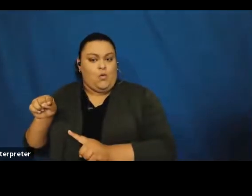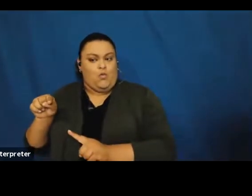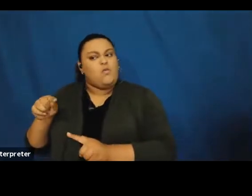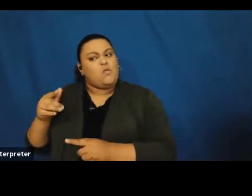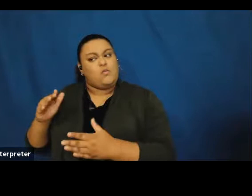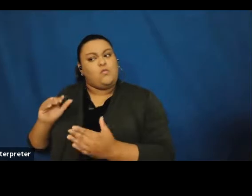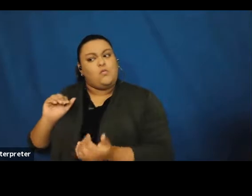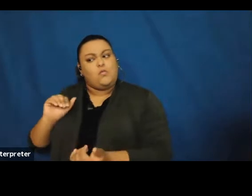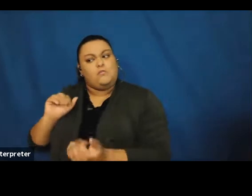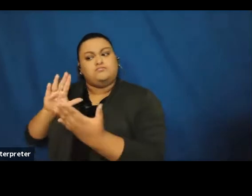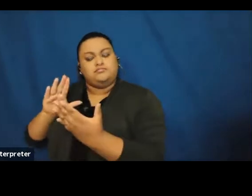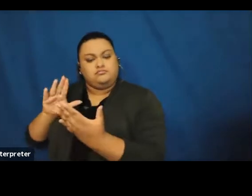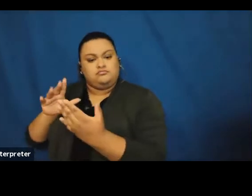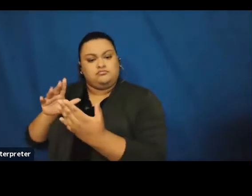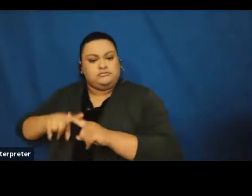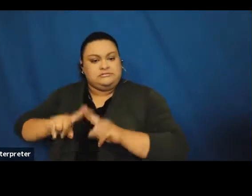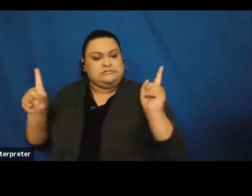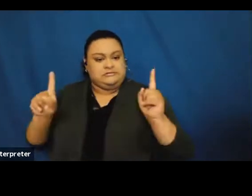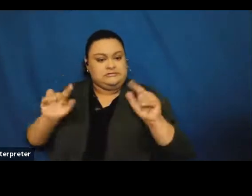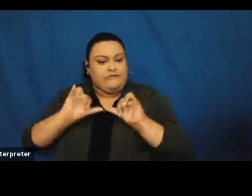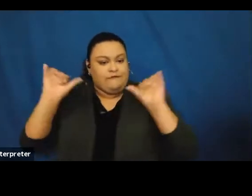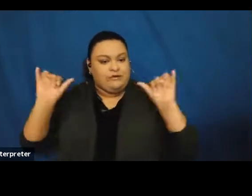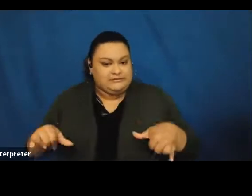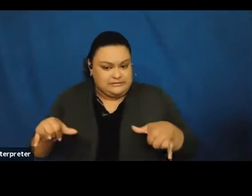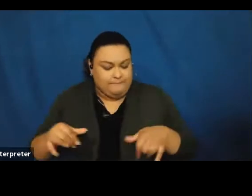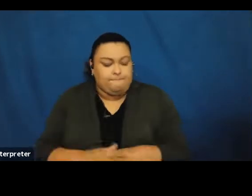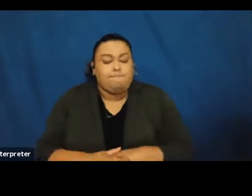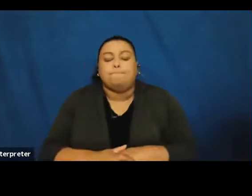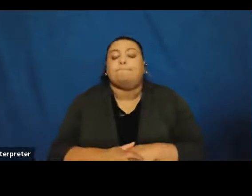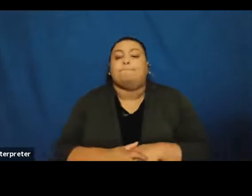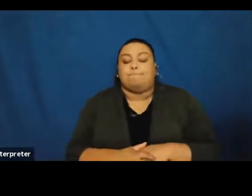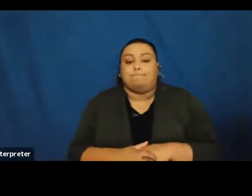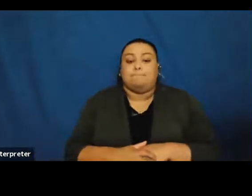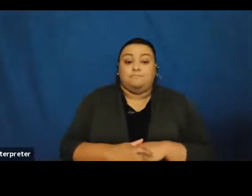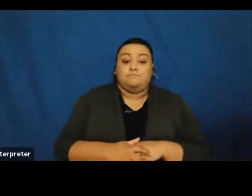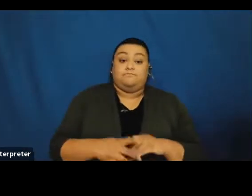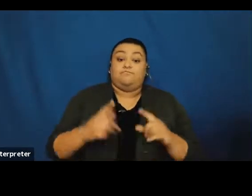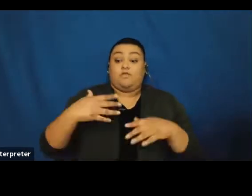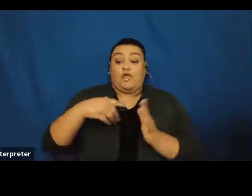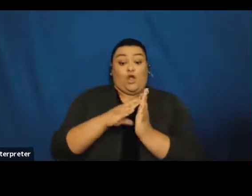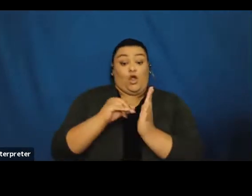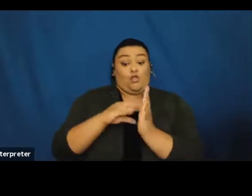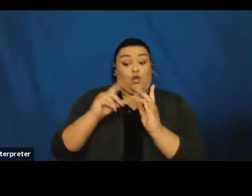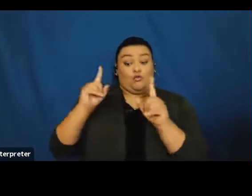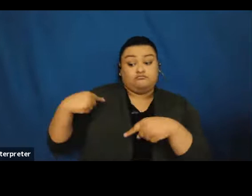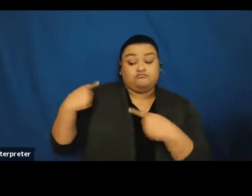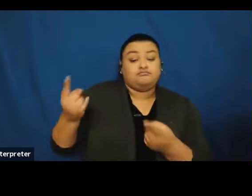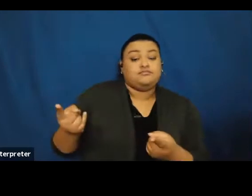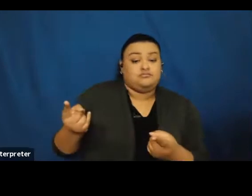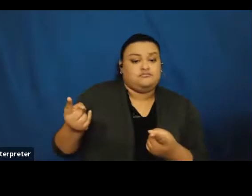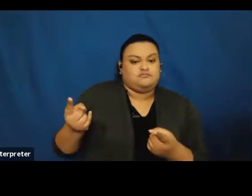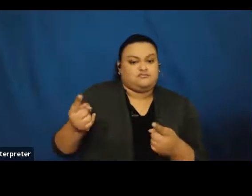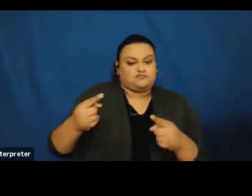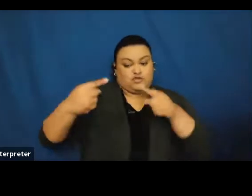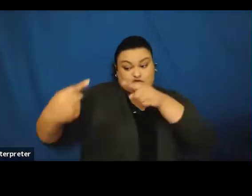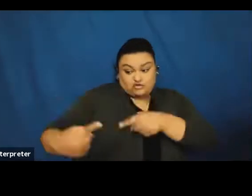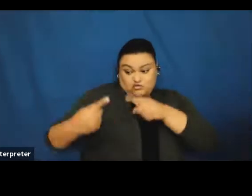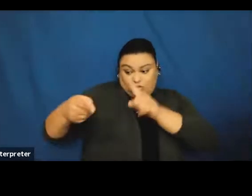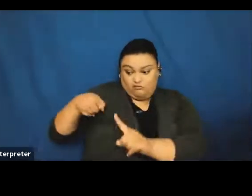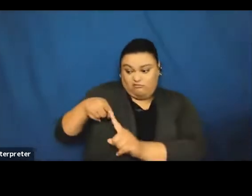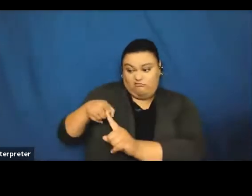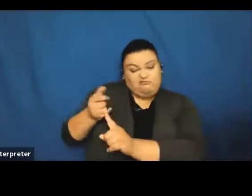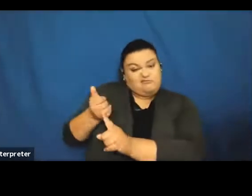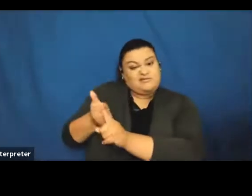okay? What I've learned in lifetime so far is that struggle is life and life is struggle. It